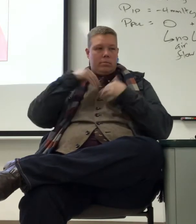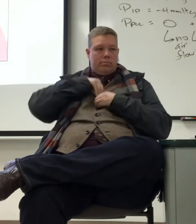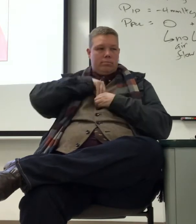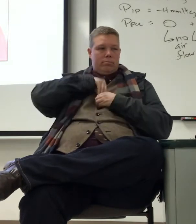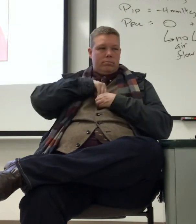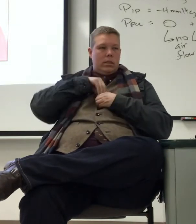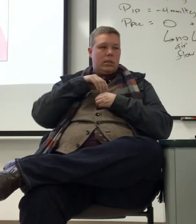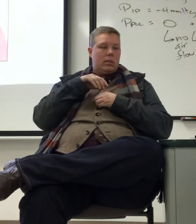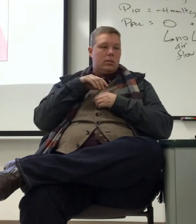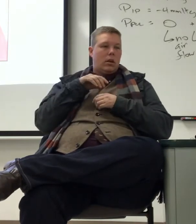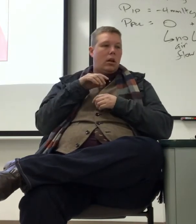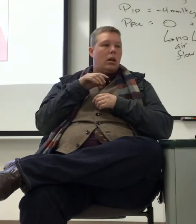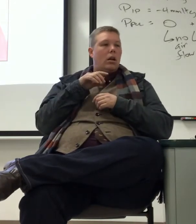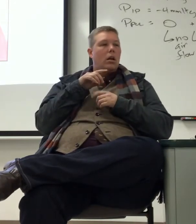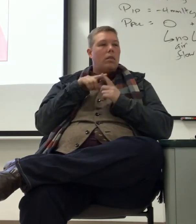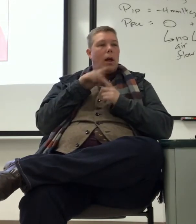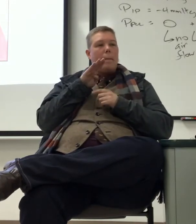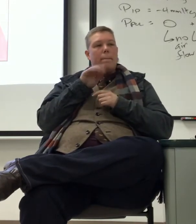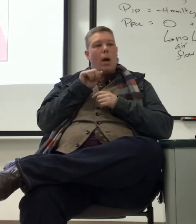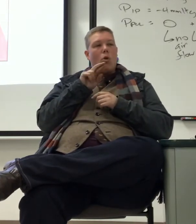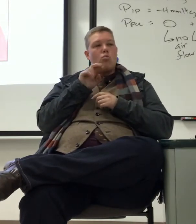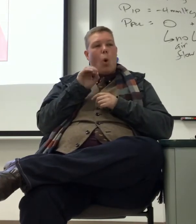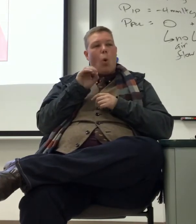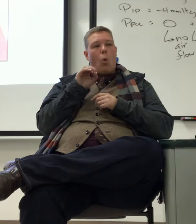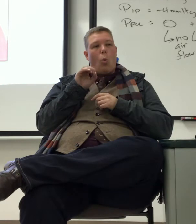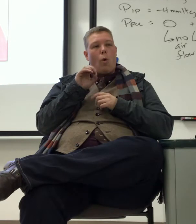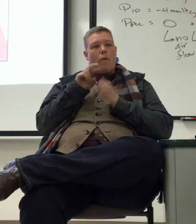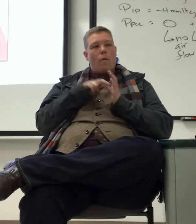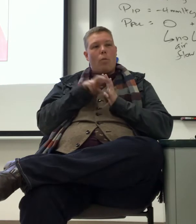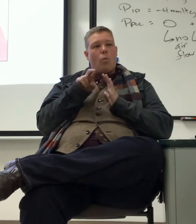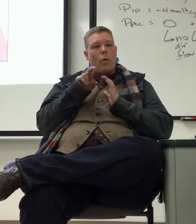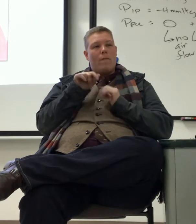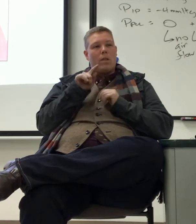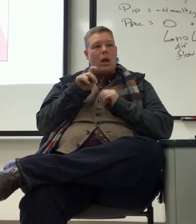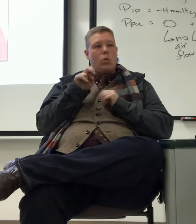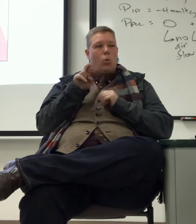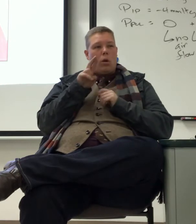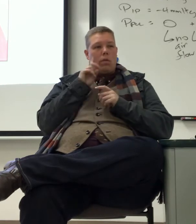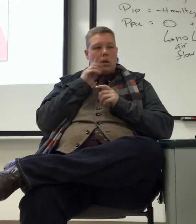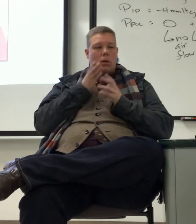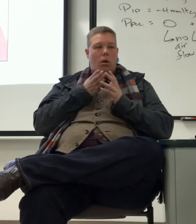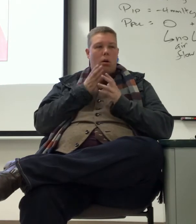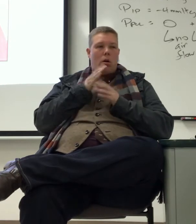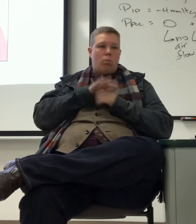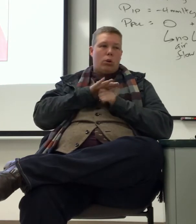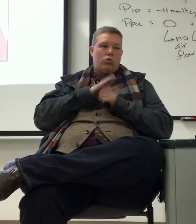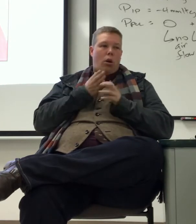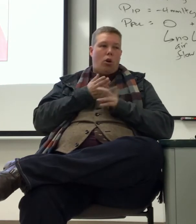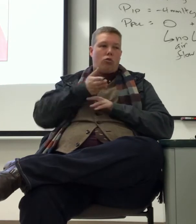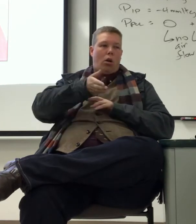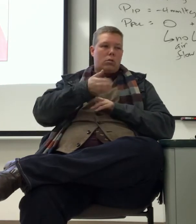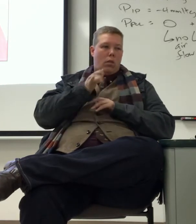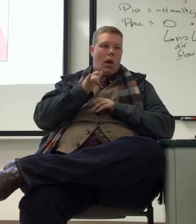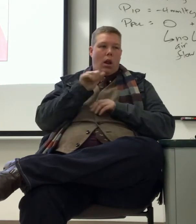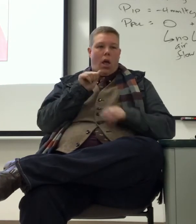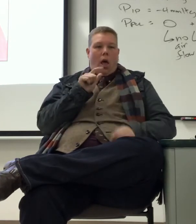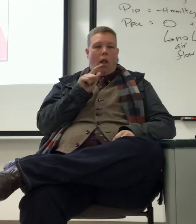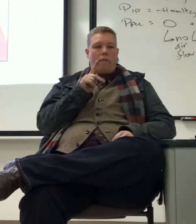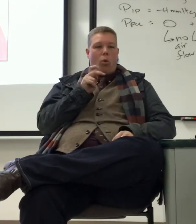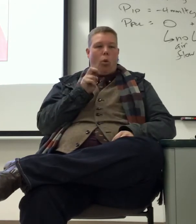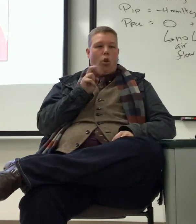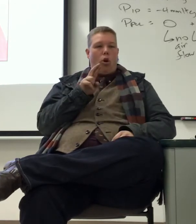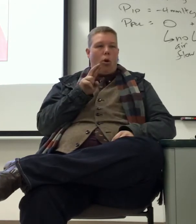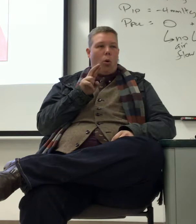baroreceptor reflex, that was the pressure across the vessel wall. This is the pressure across inside and outside the lung, basically.